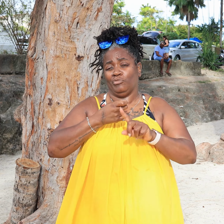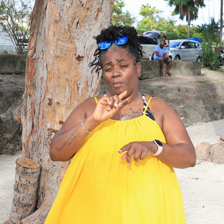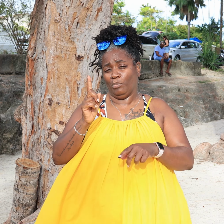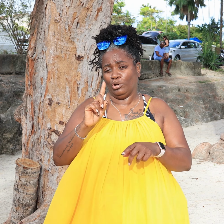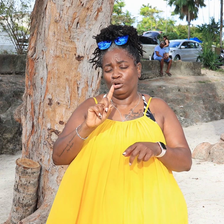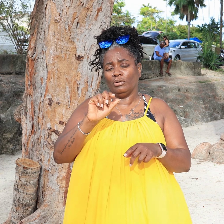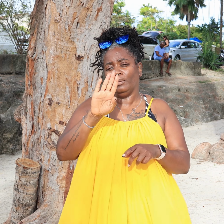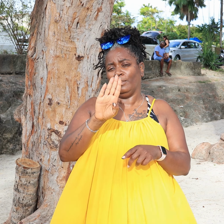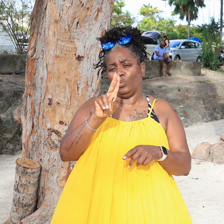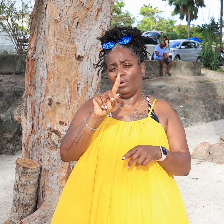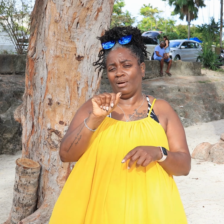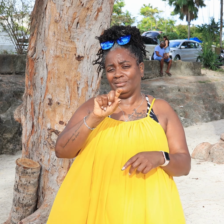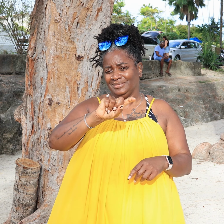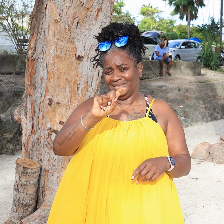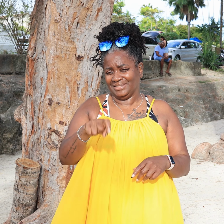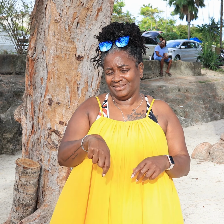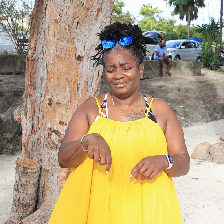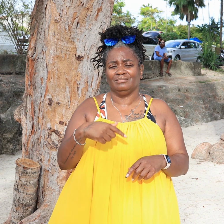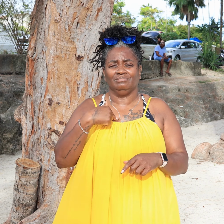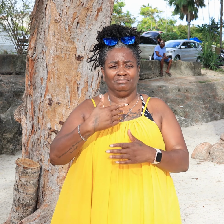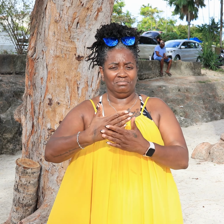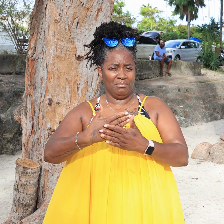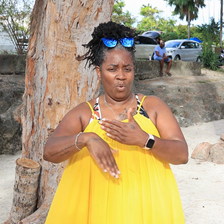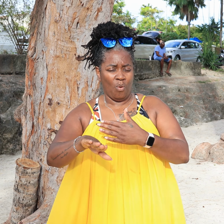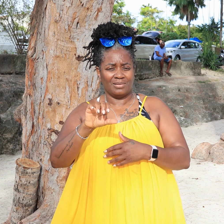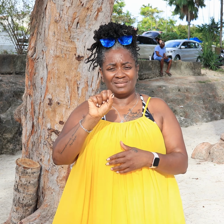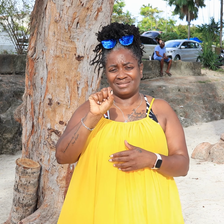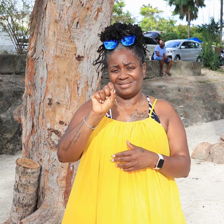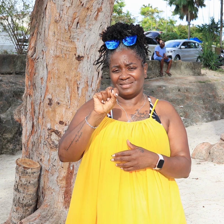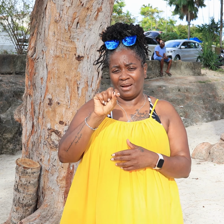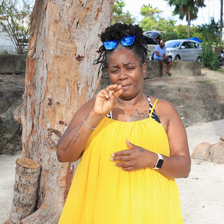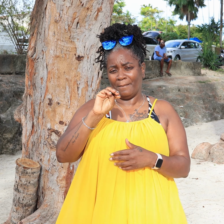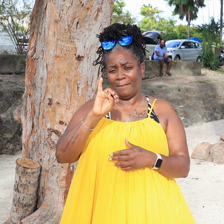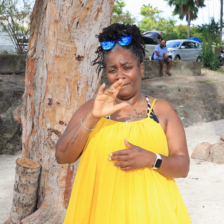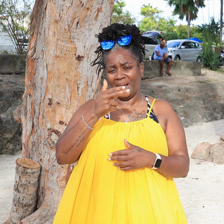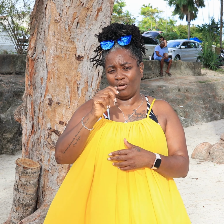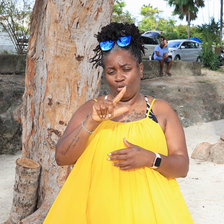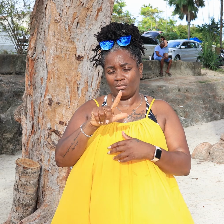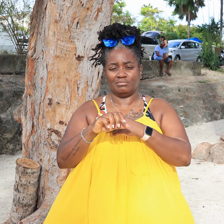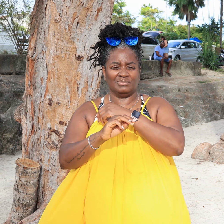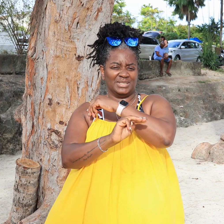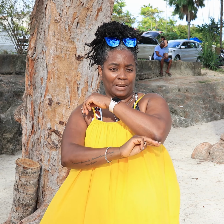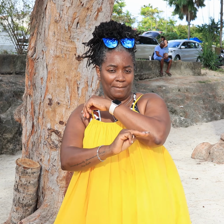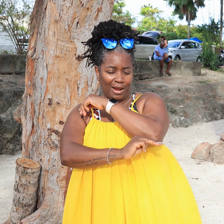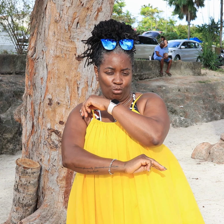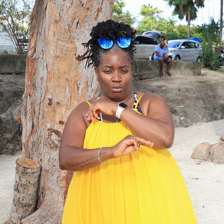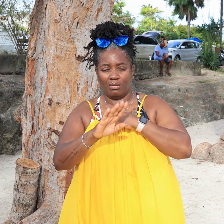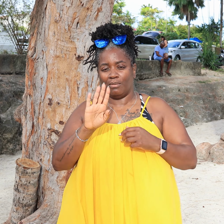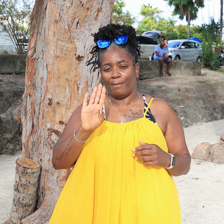I am from Buda, Texas. I was born in St. Michael here in